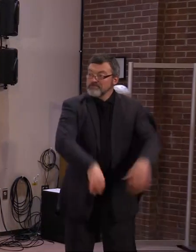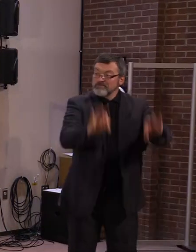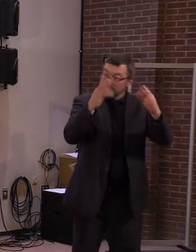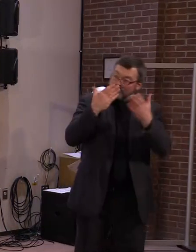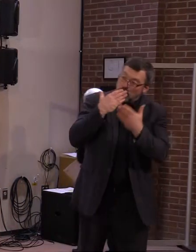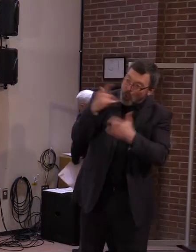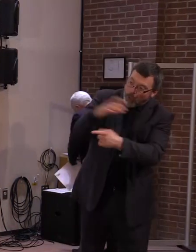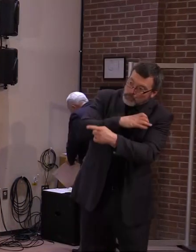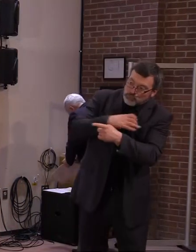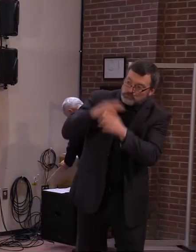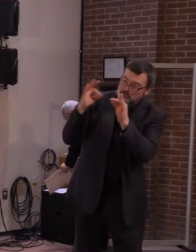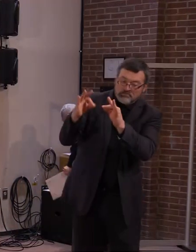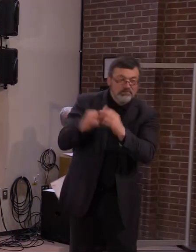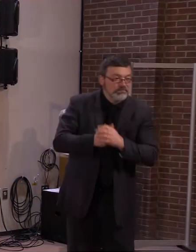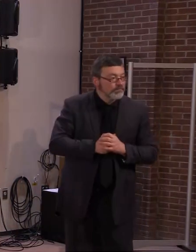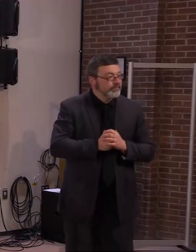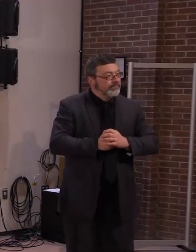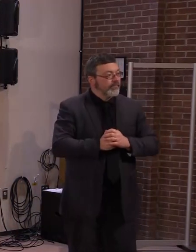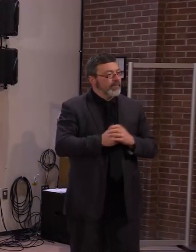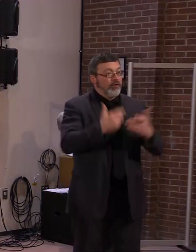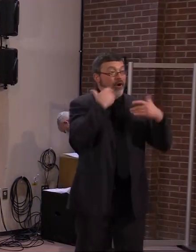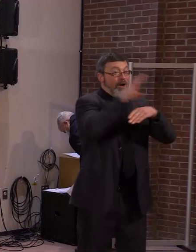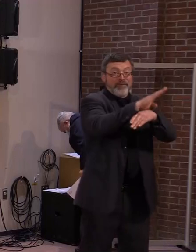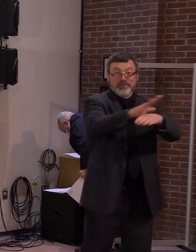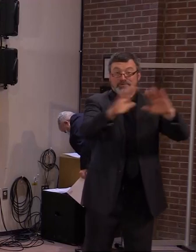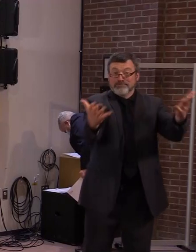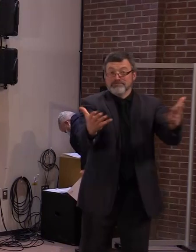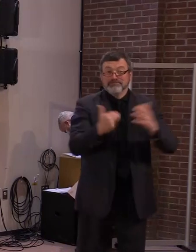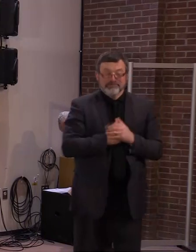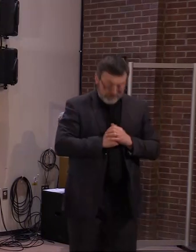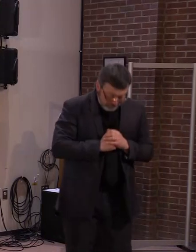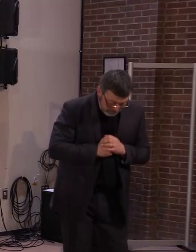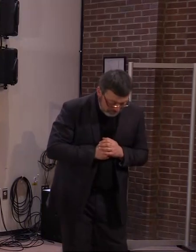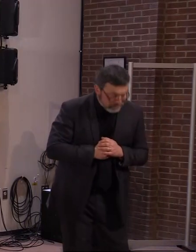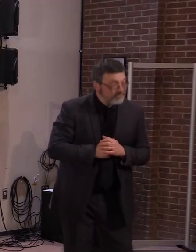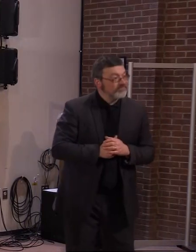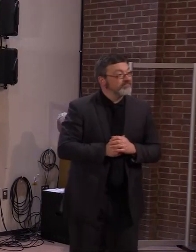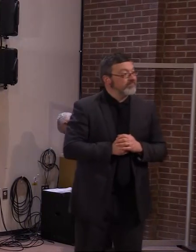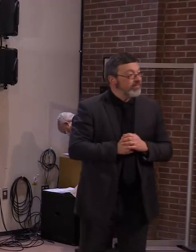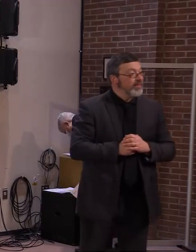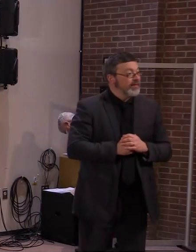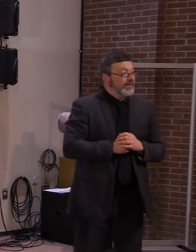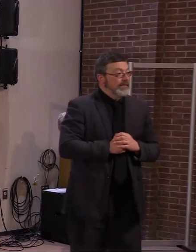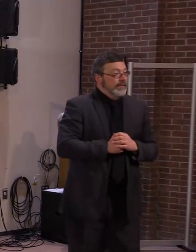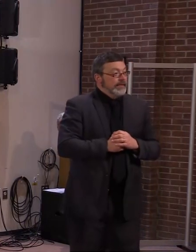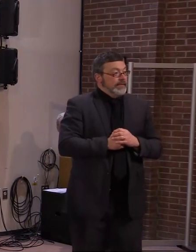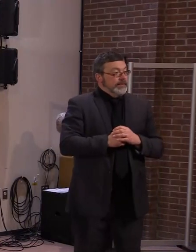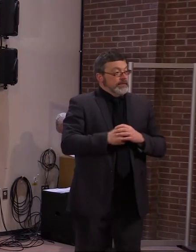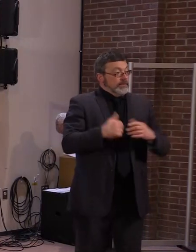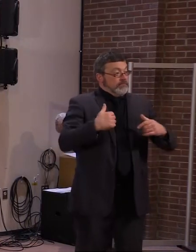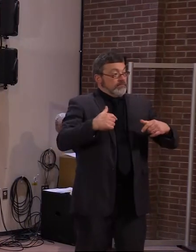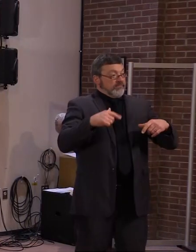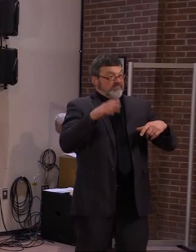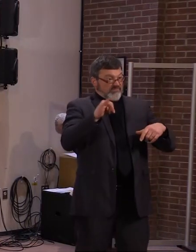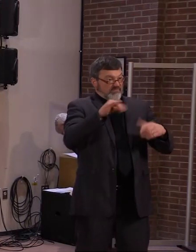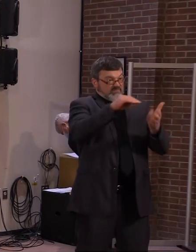Thank you, Commissioner Pichek. Good afternoon. The elevated case counts we're seeing as a result of the Thanksgiving holiday continue to create a